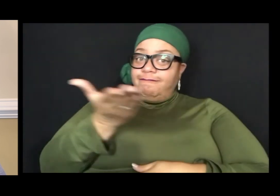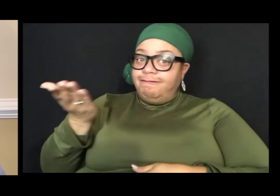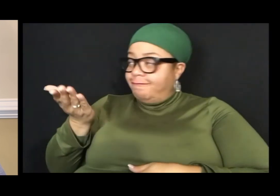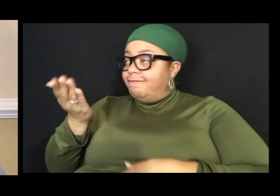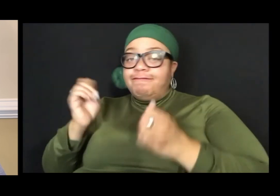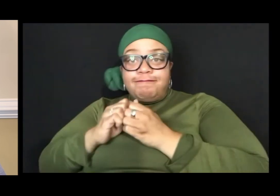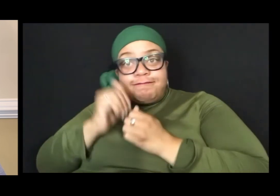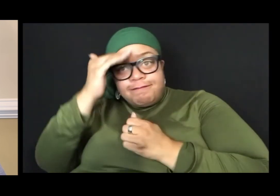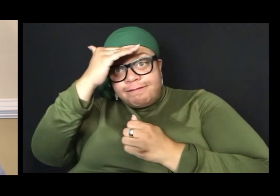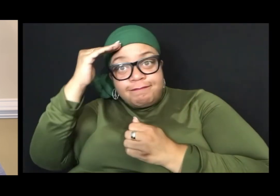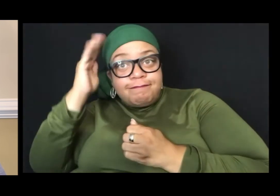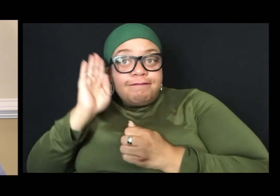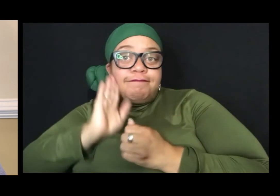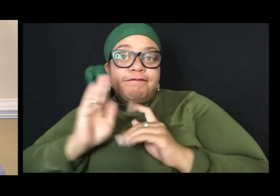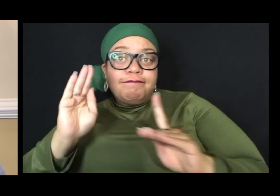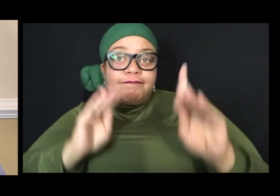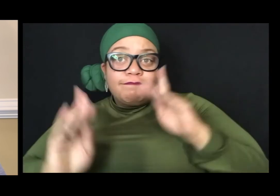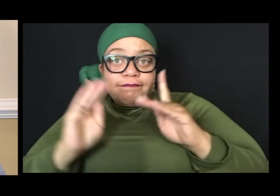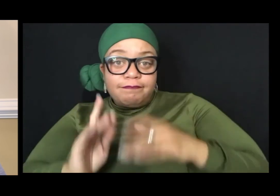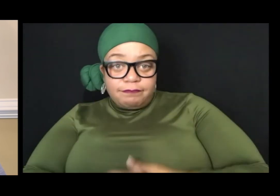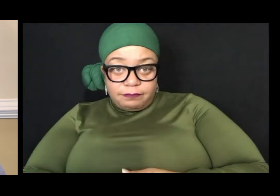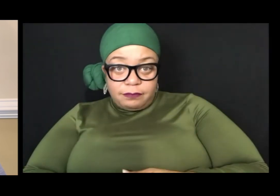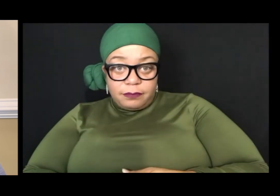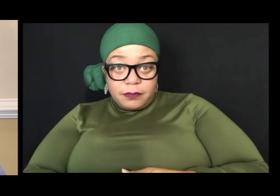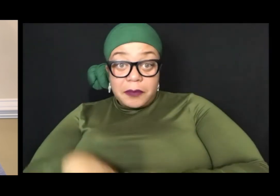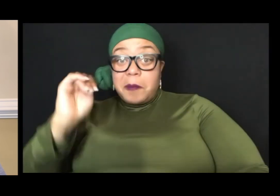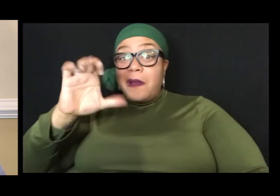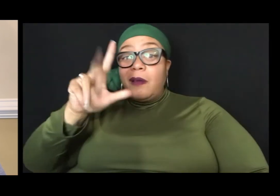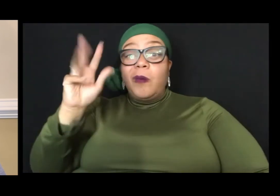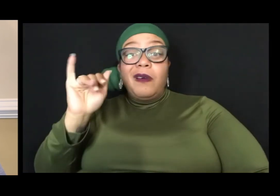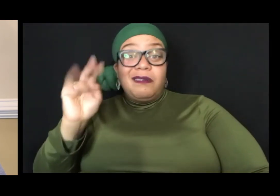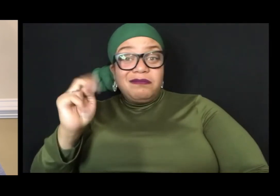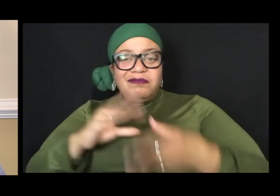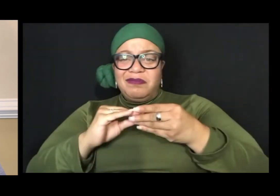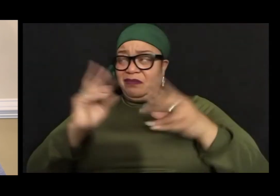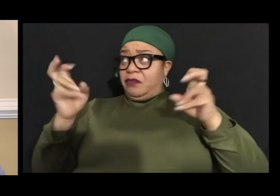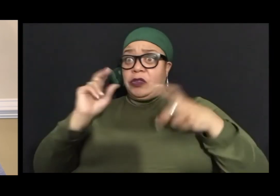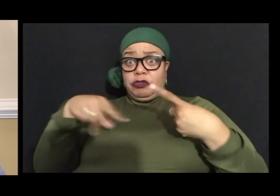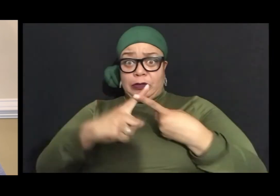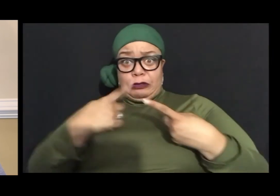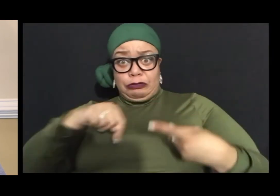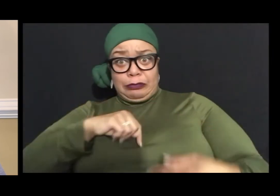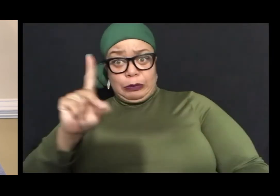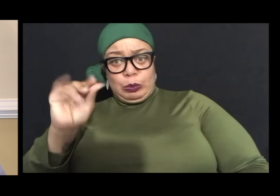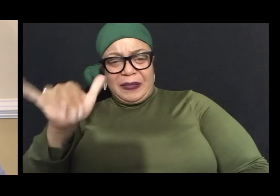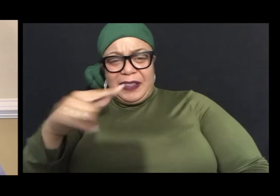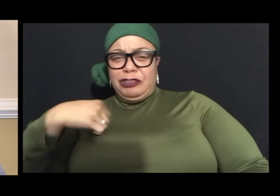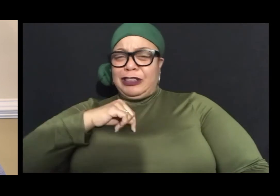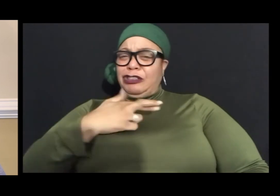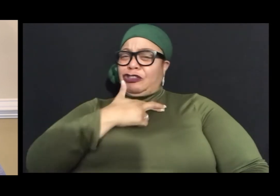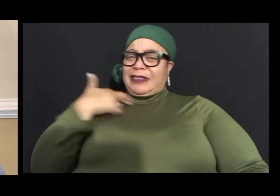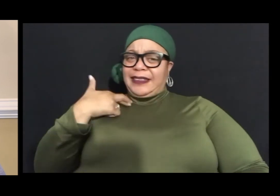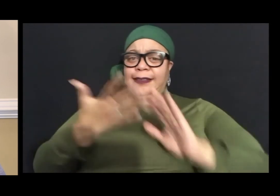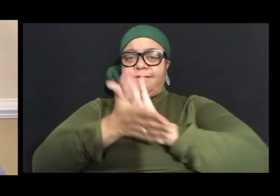people. He also said, when we do that, we risk turning those people into the